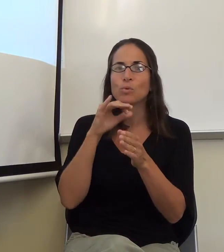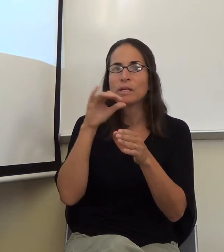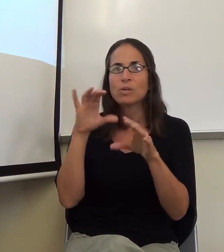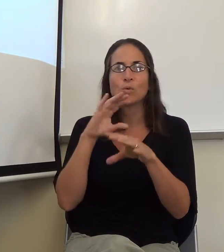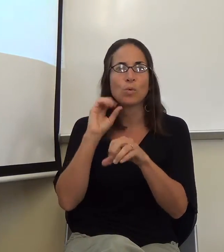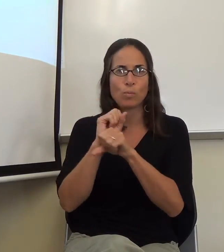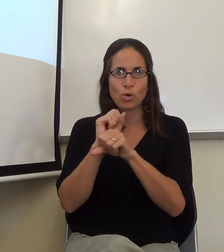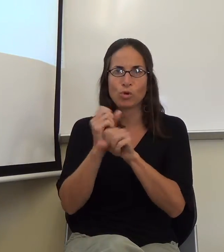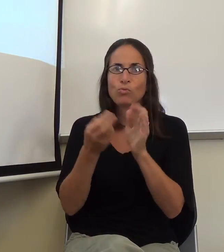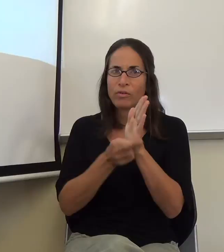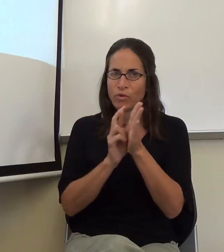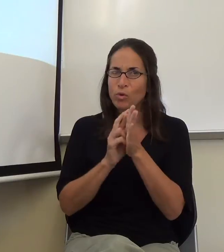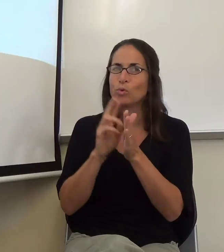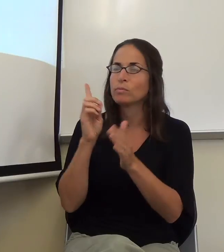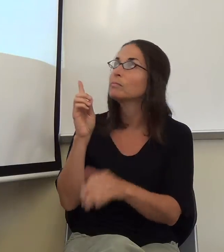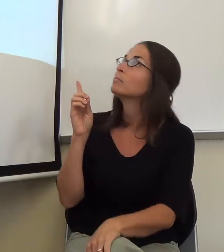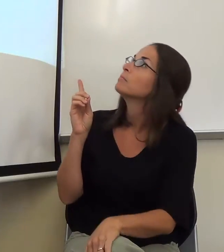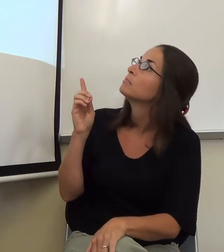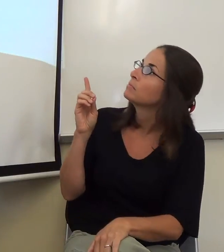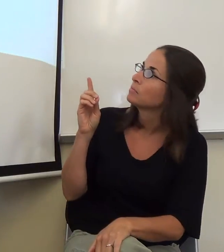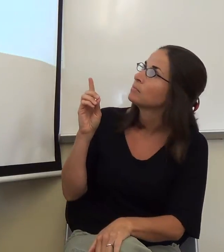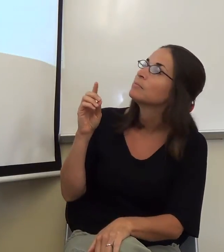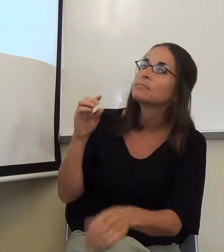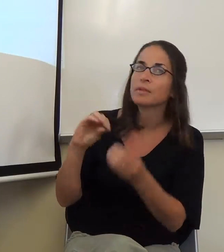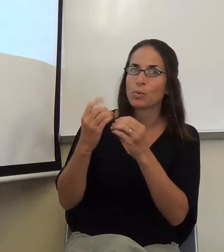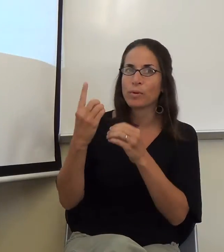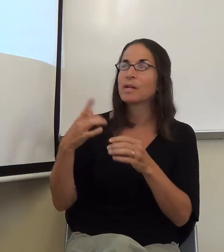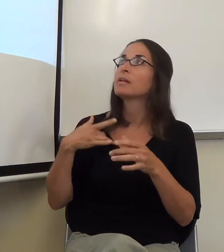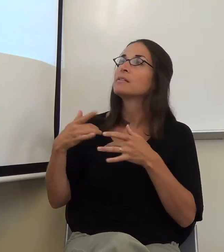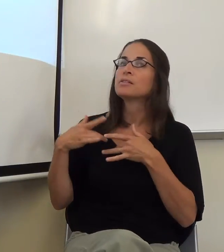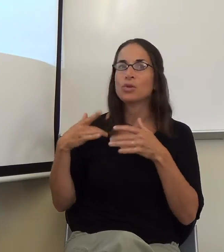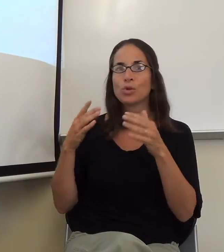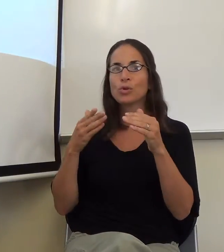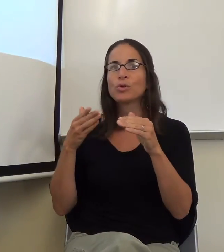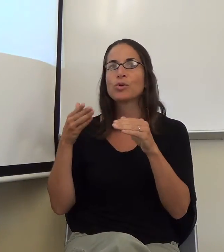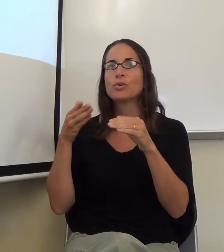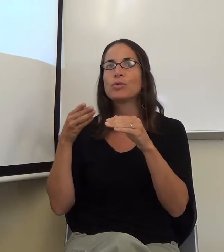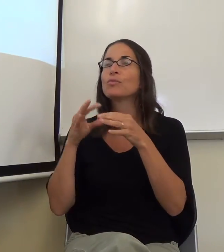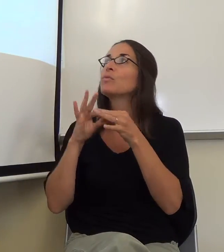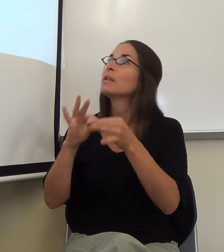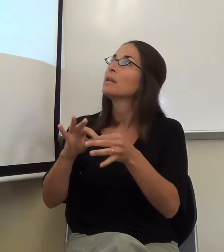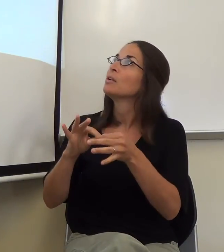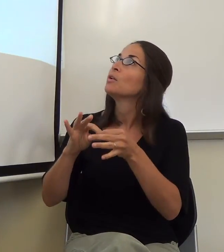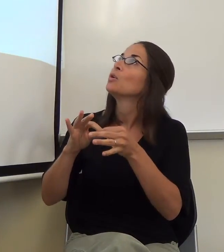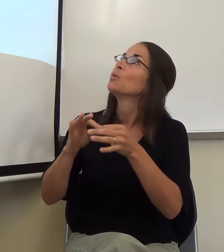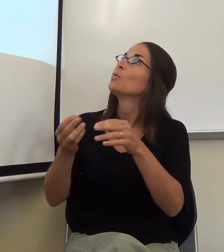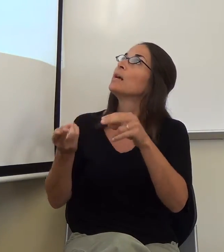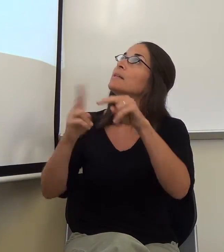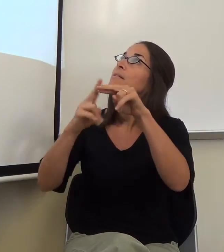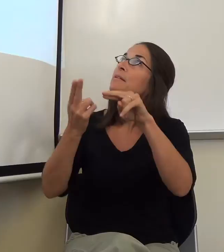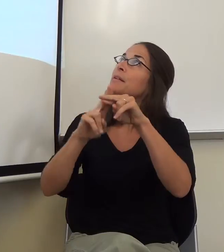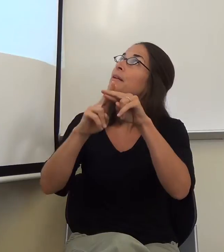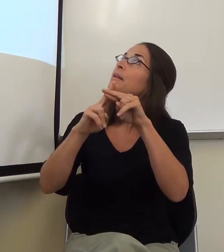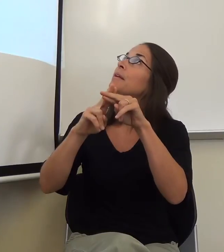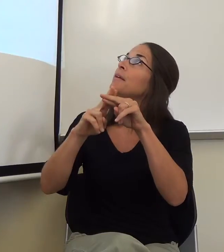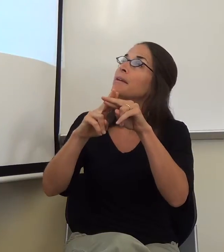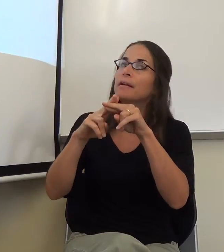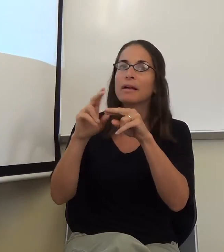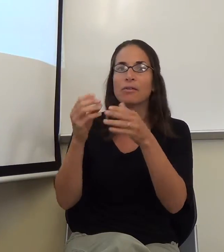over. Concern over the escalating, some would say skyrocketing, influence of wealthy special interest